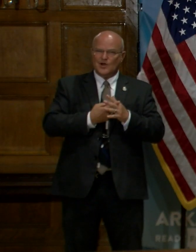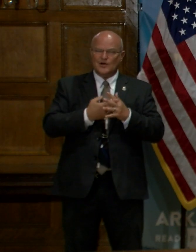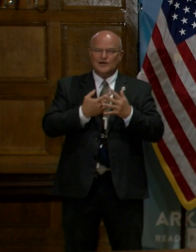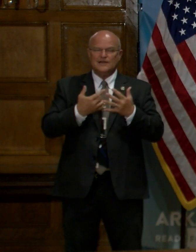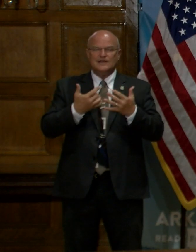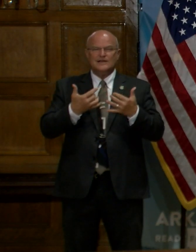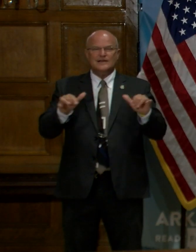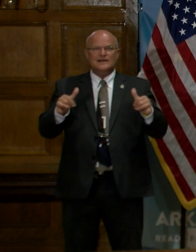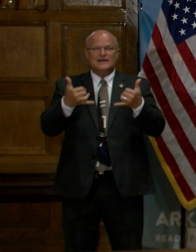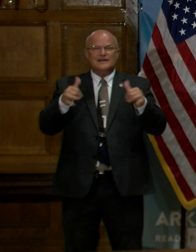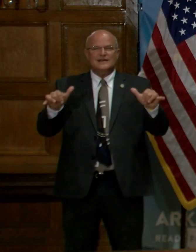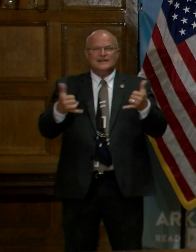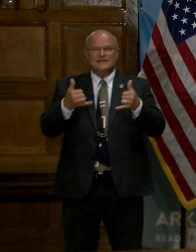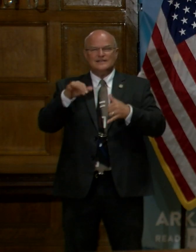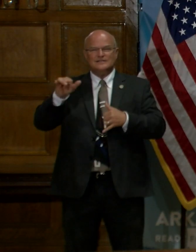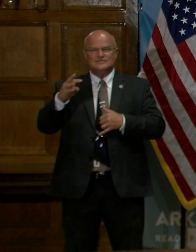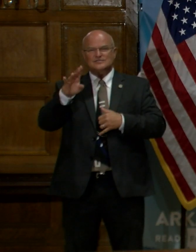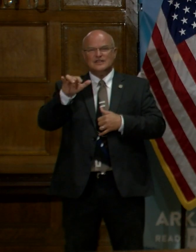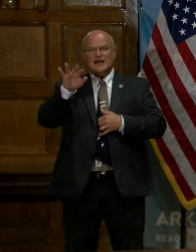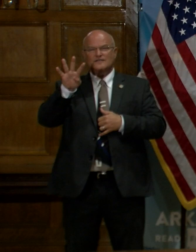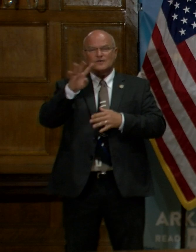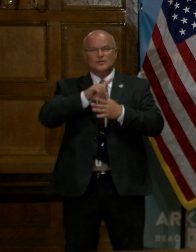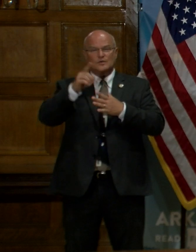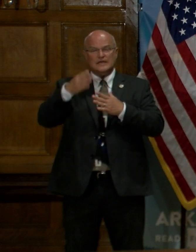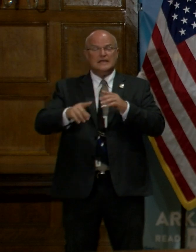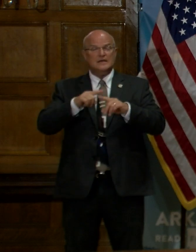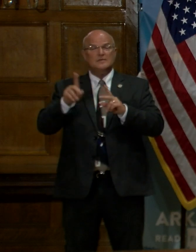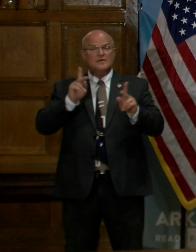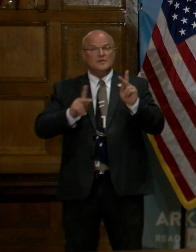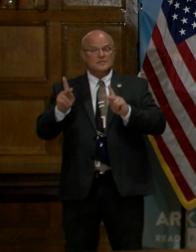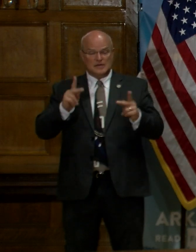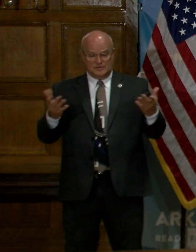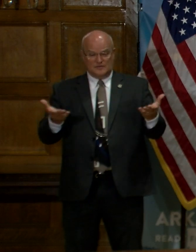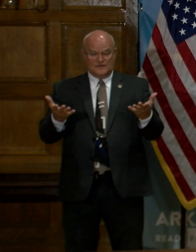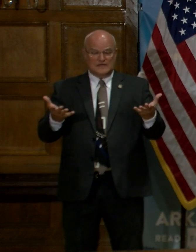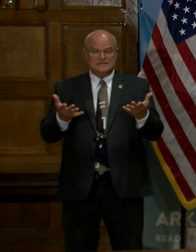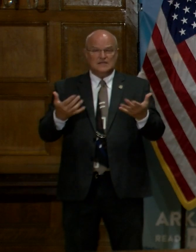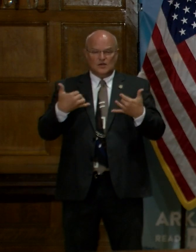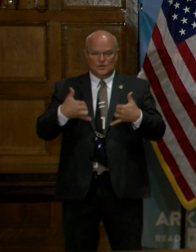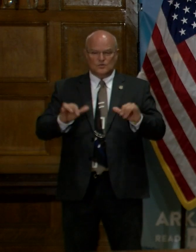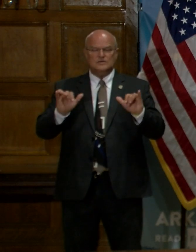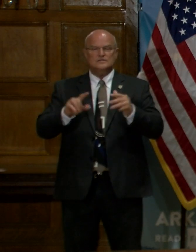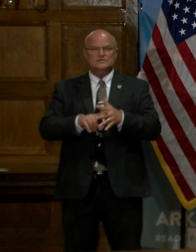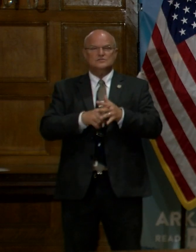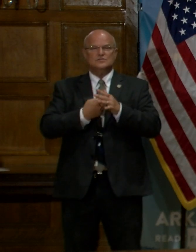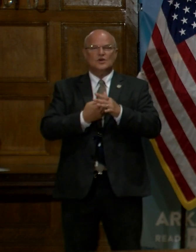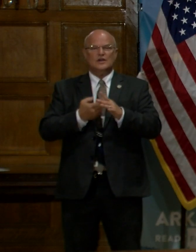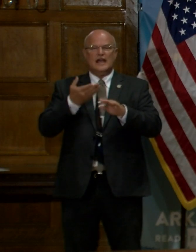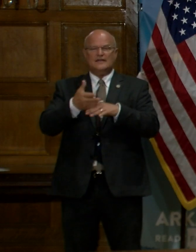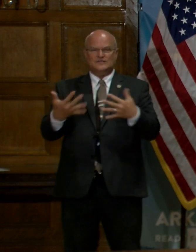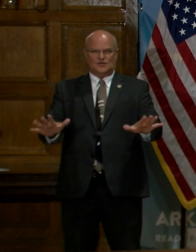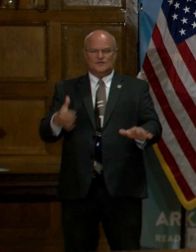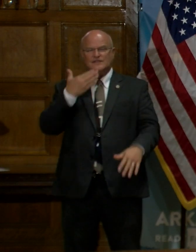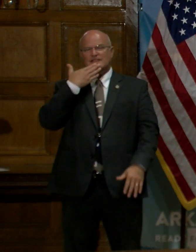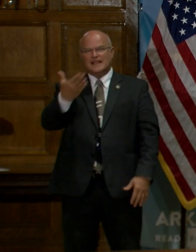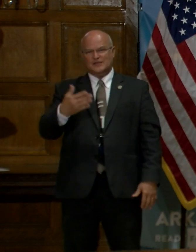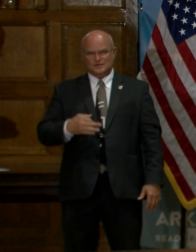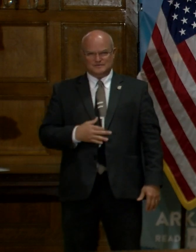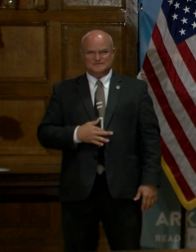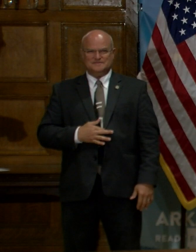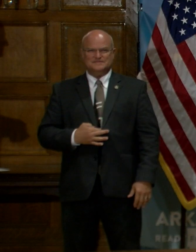your 4th of July weekend, but for those of us, we'll start after this is over. Thank